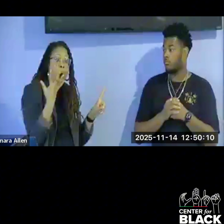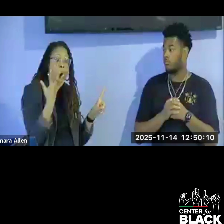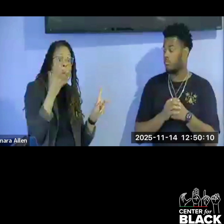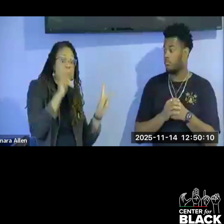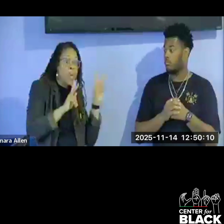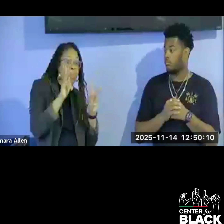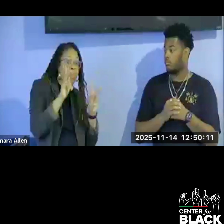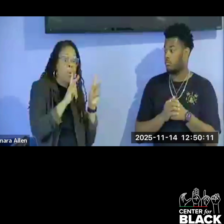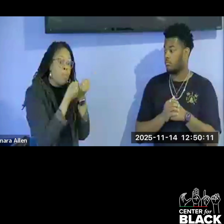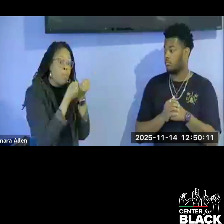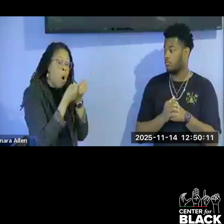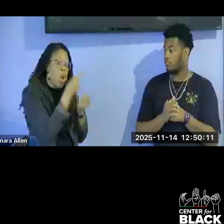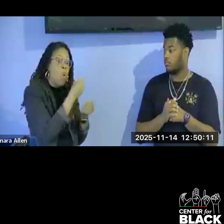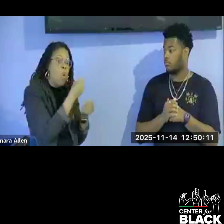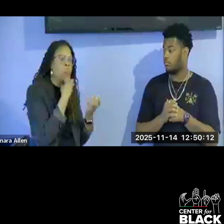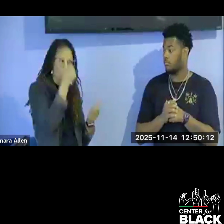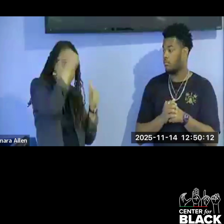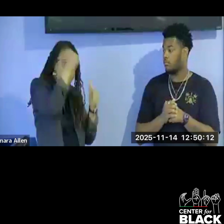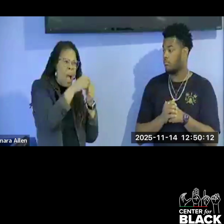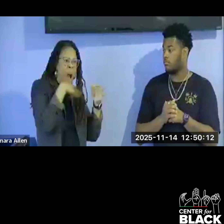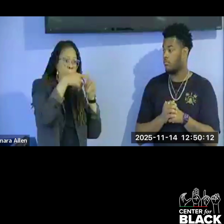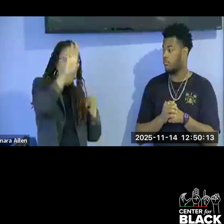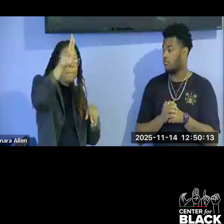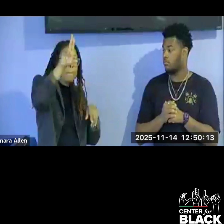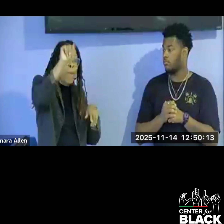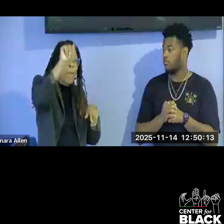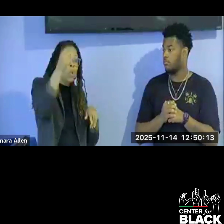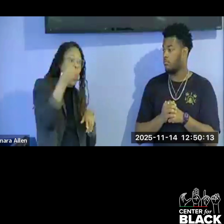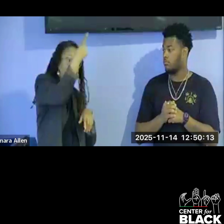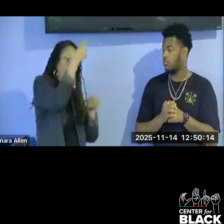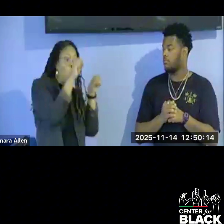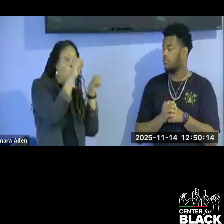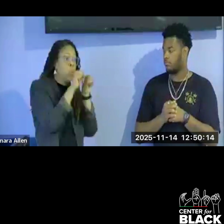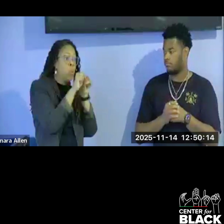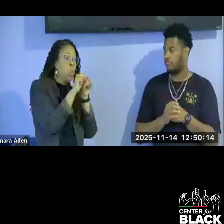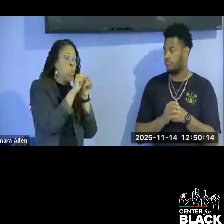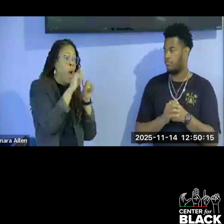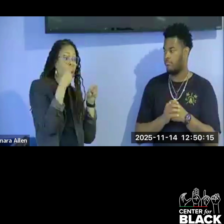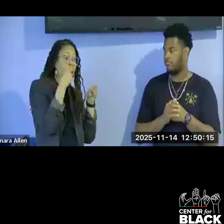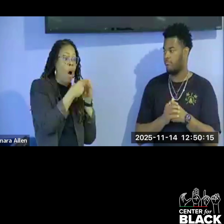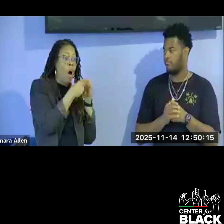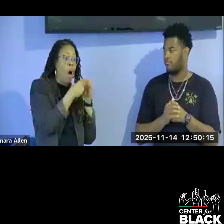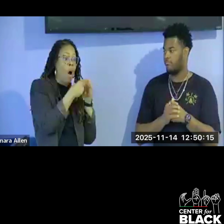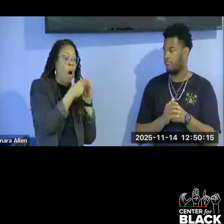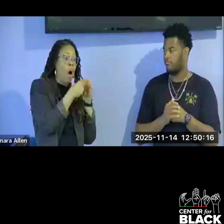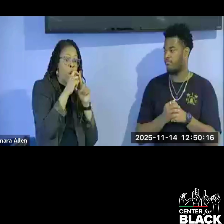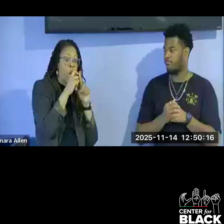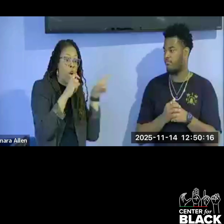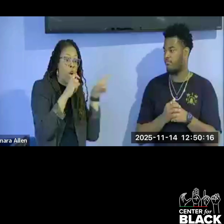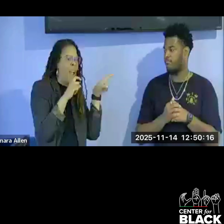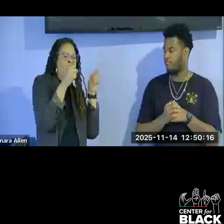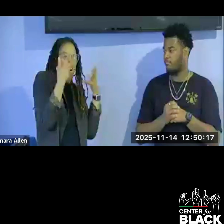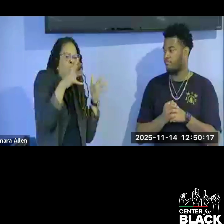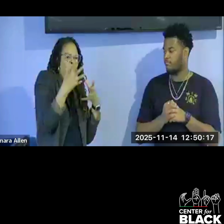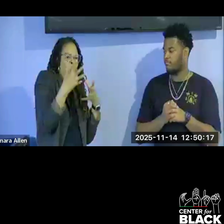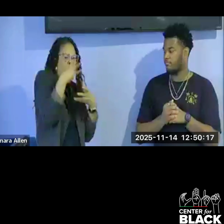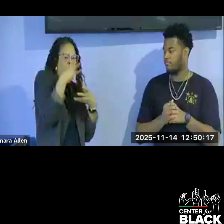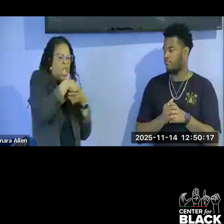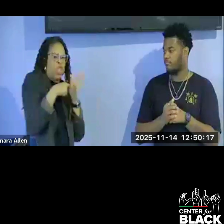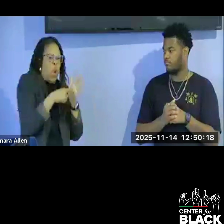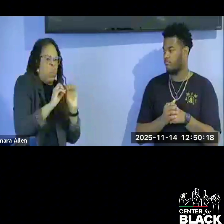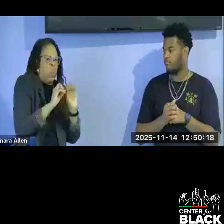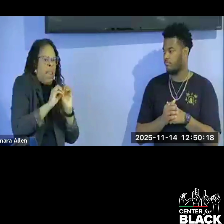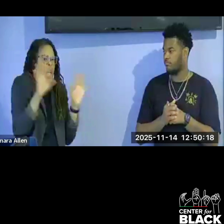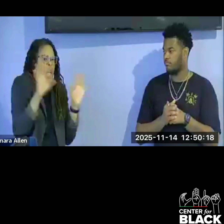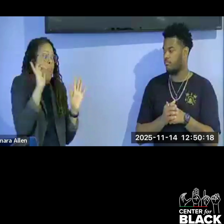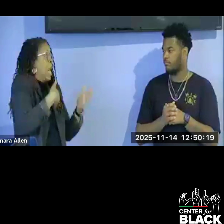ask the participants if there were any white allies. Now, remember that student who had their shoe thrown out of the